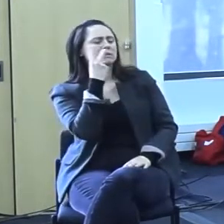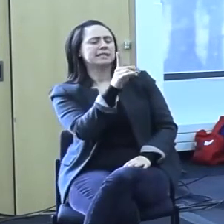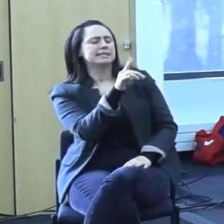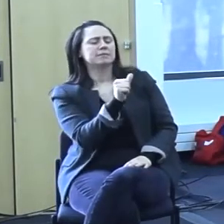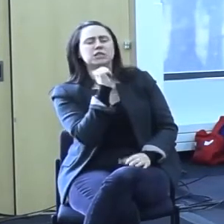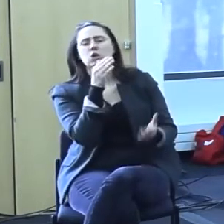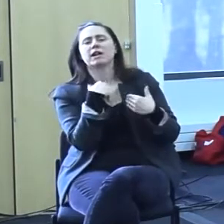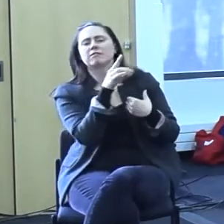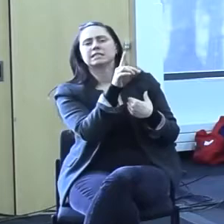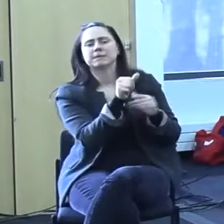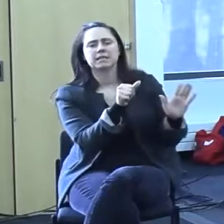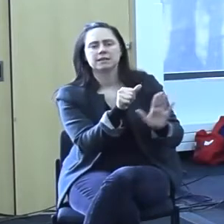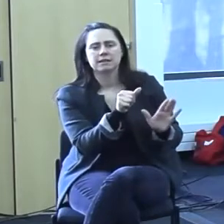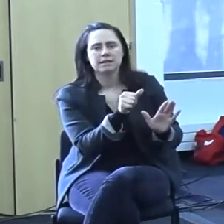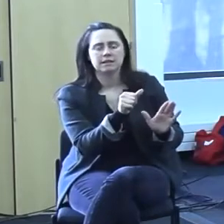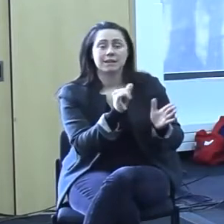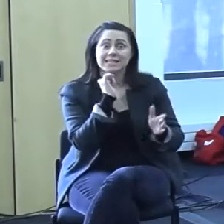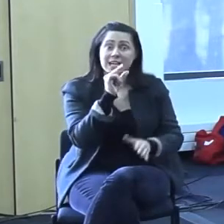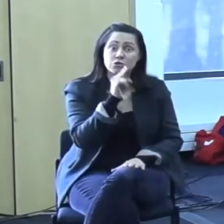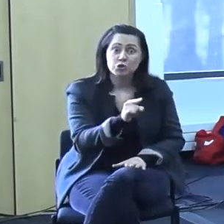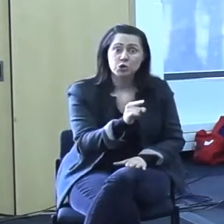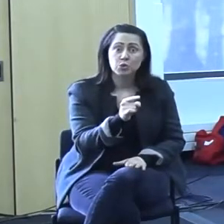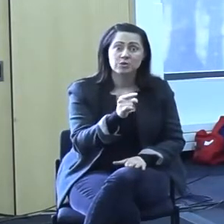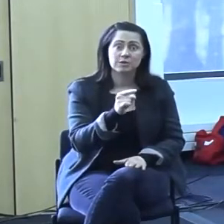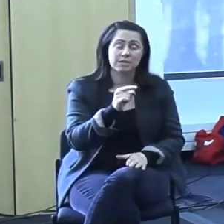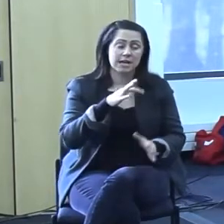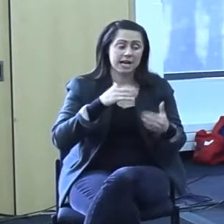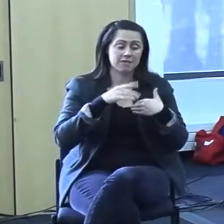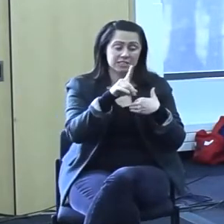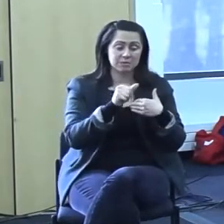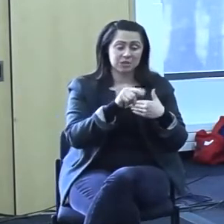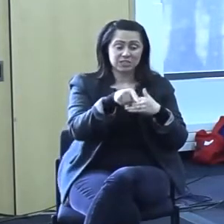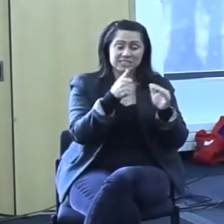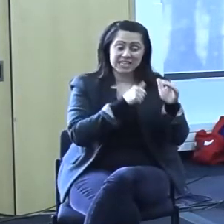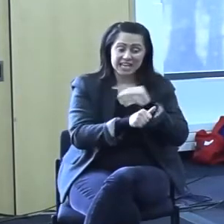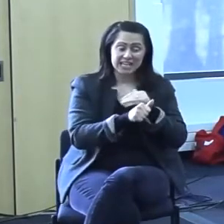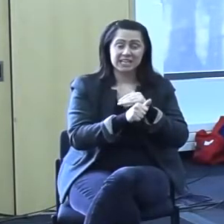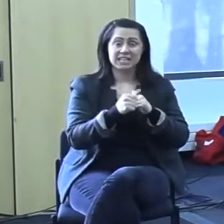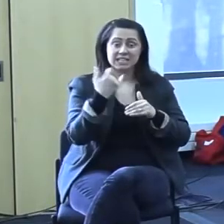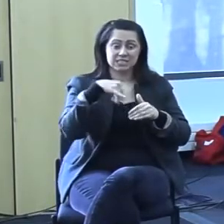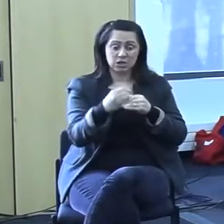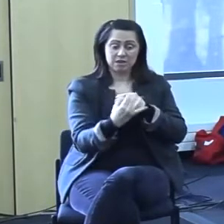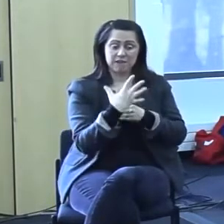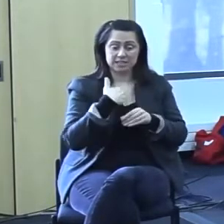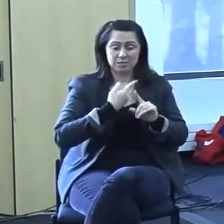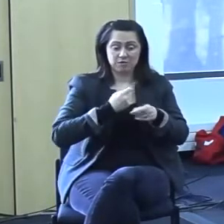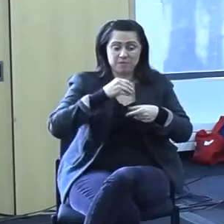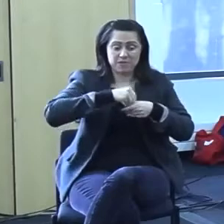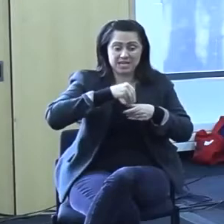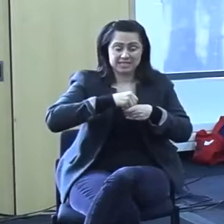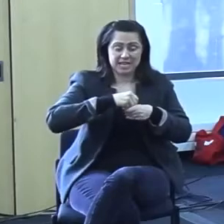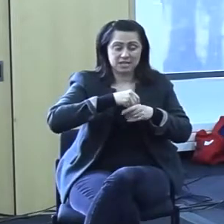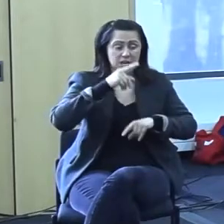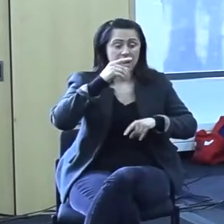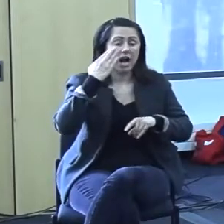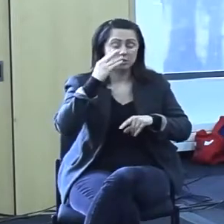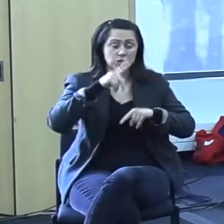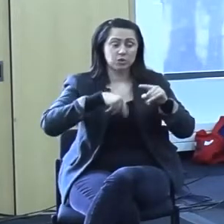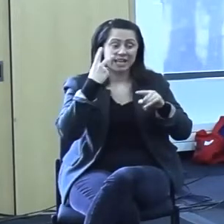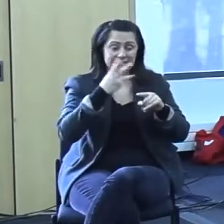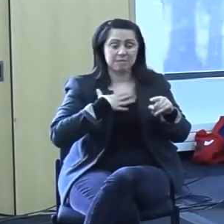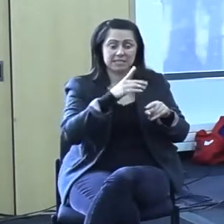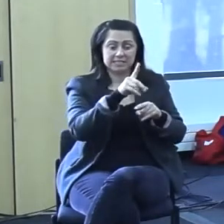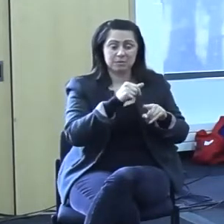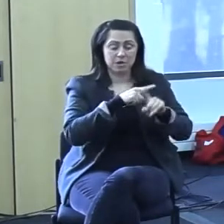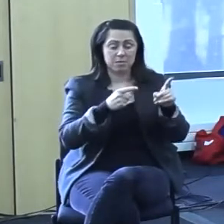anything, but it still affects me from the inside. Even if people don't see it from the outside, it still affects me internally. And I really